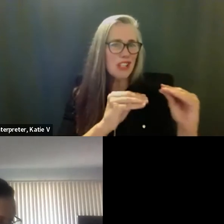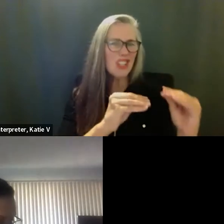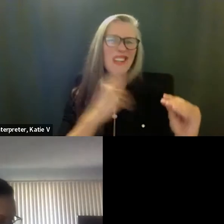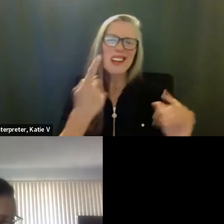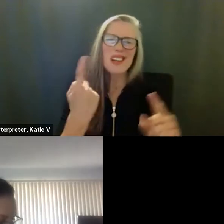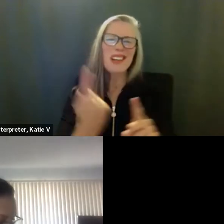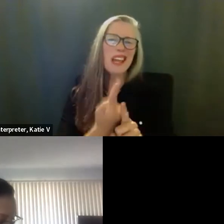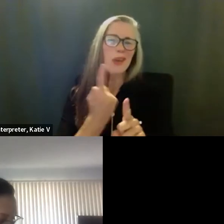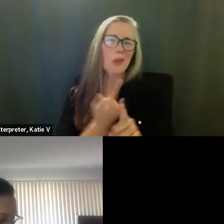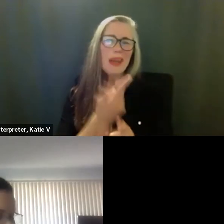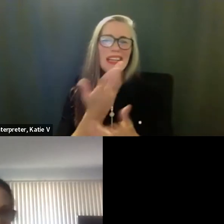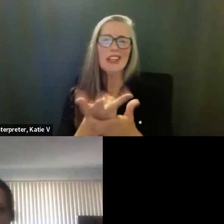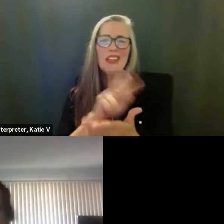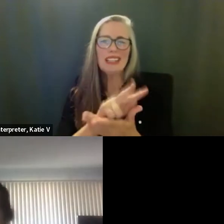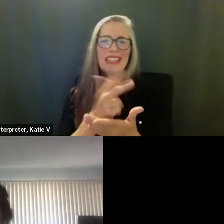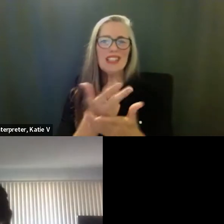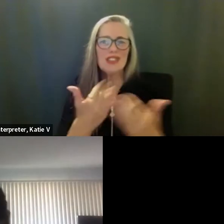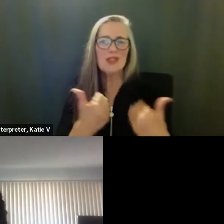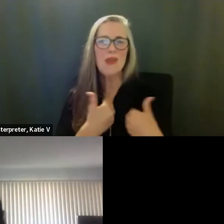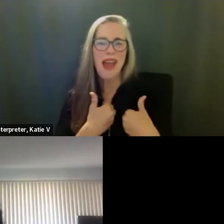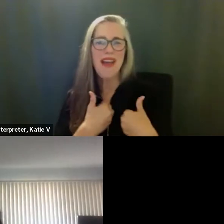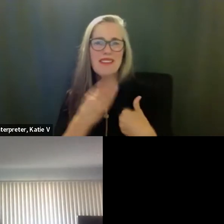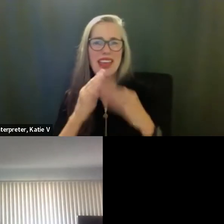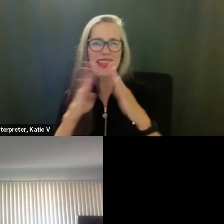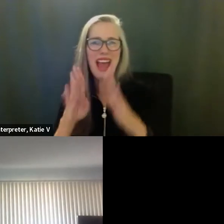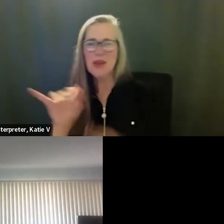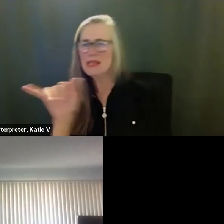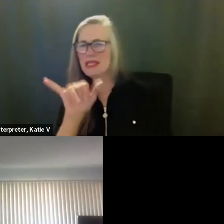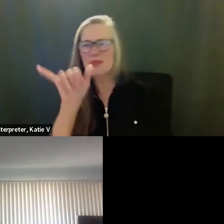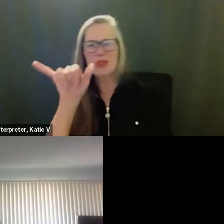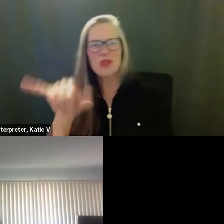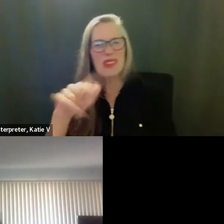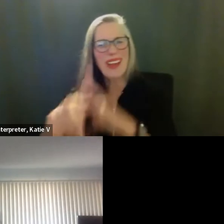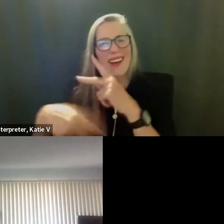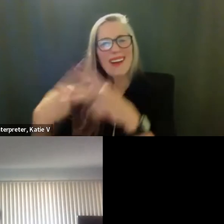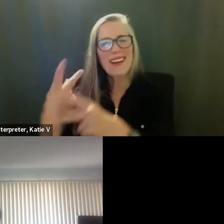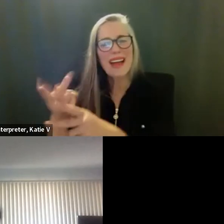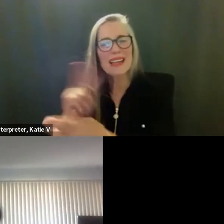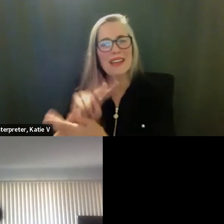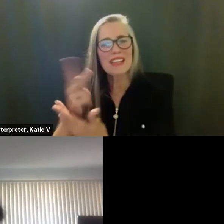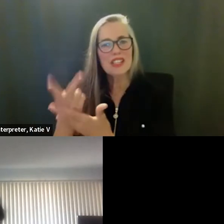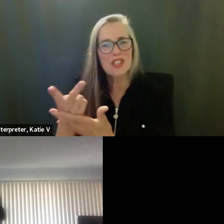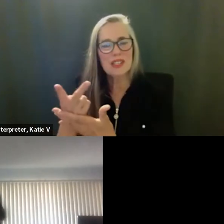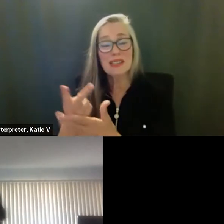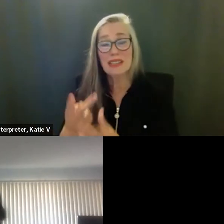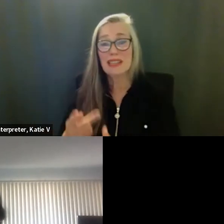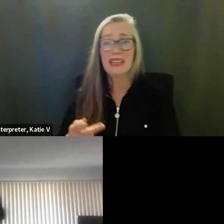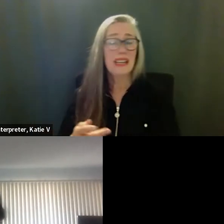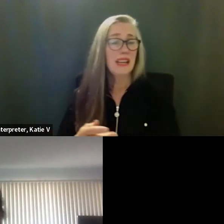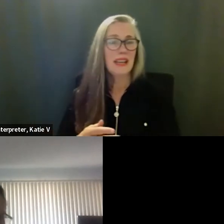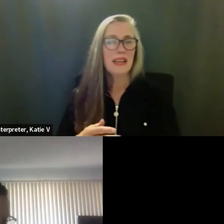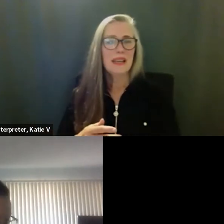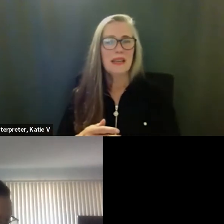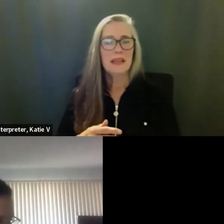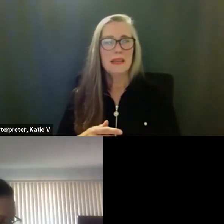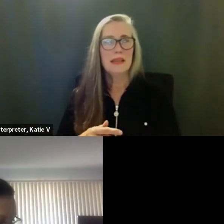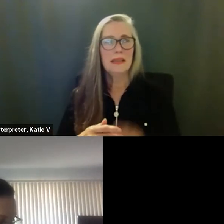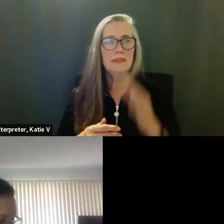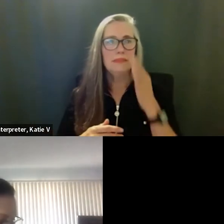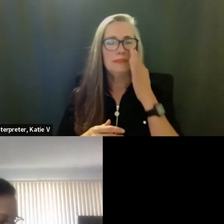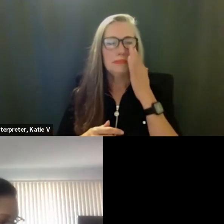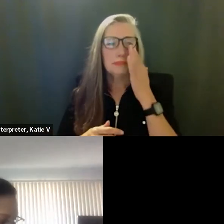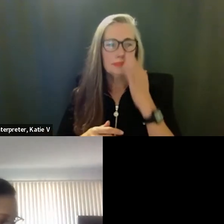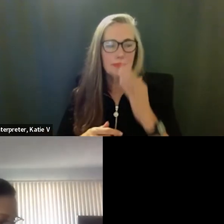regular kitchen that you have in your house. And we have, what that means specifically is not to have, uh,